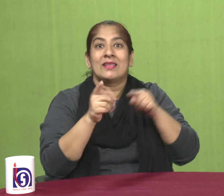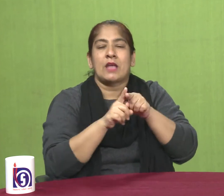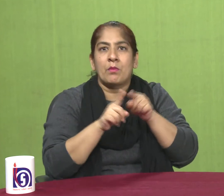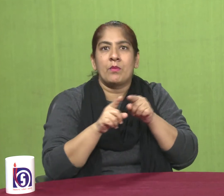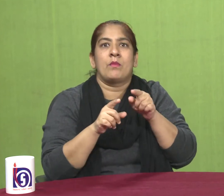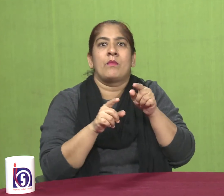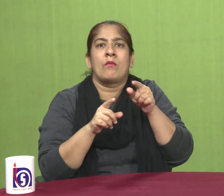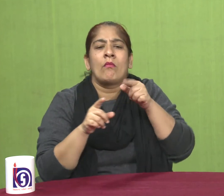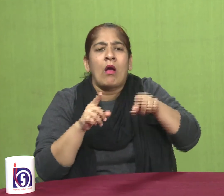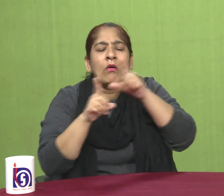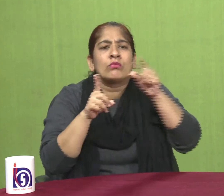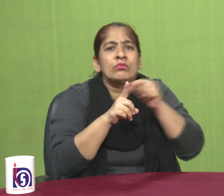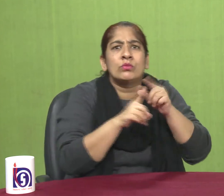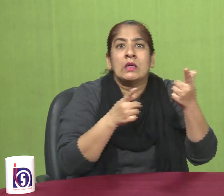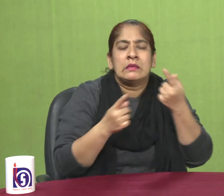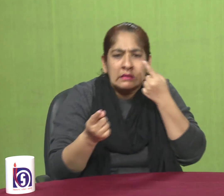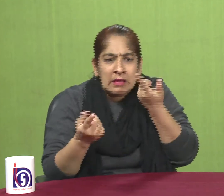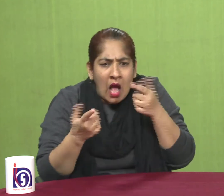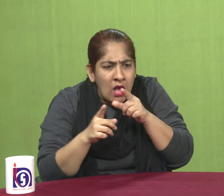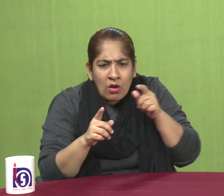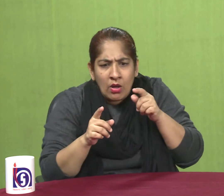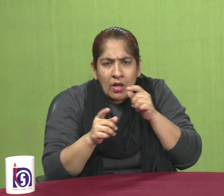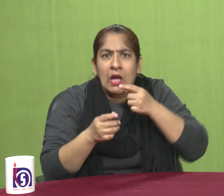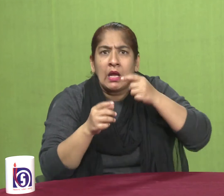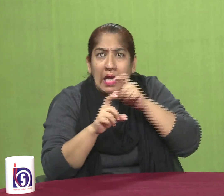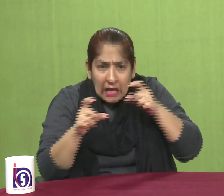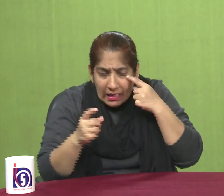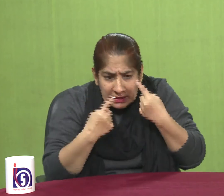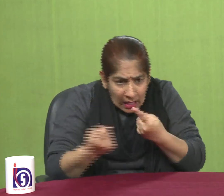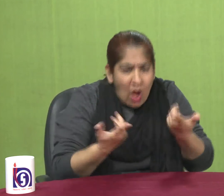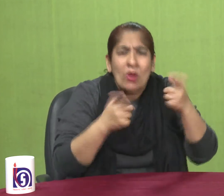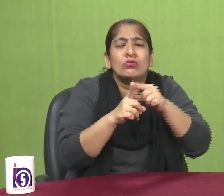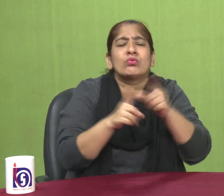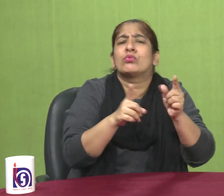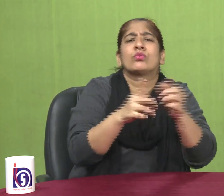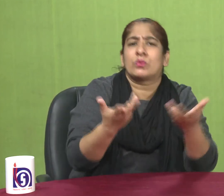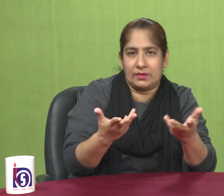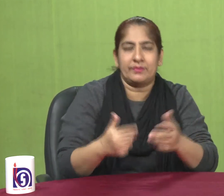Formalities of clearing agent, what are they?